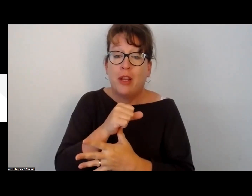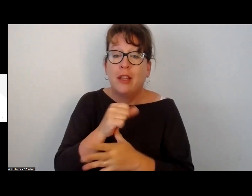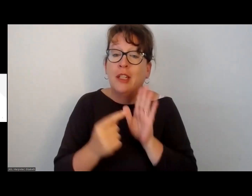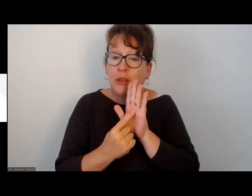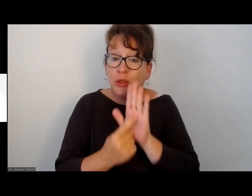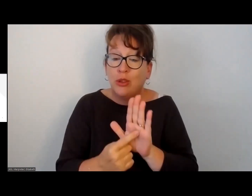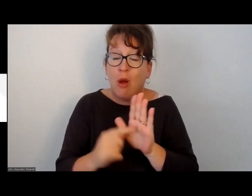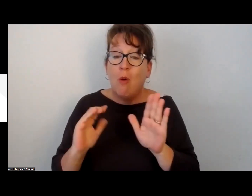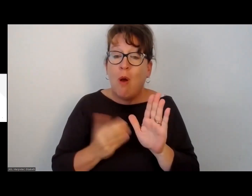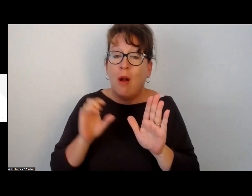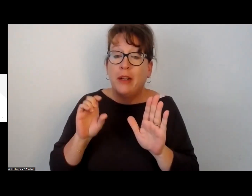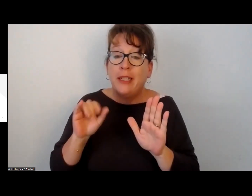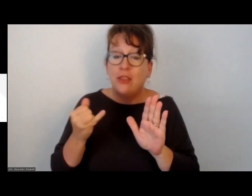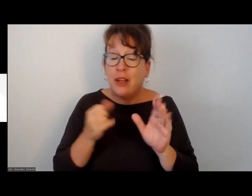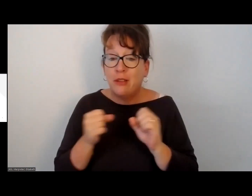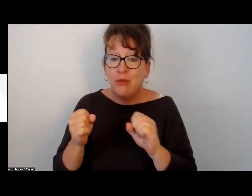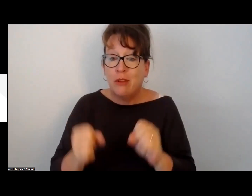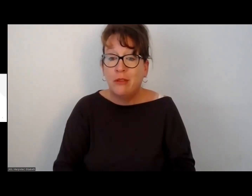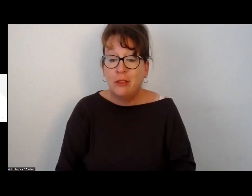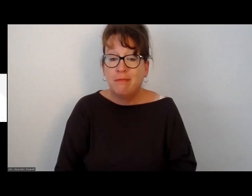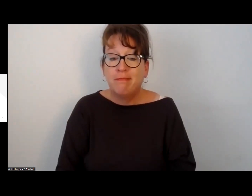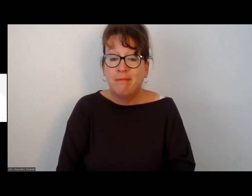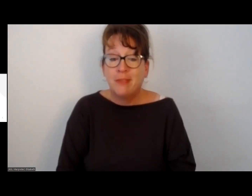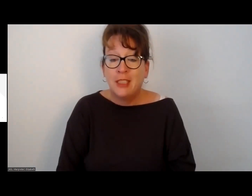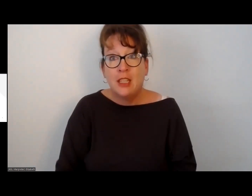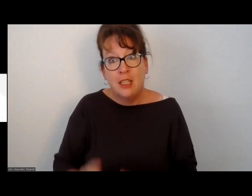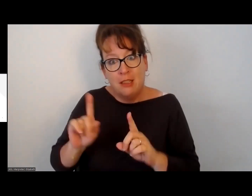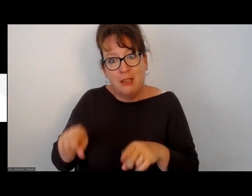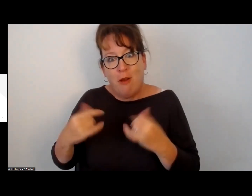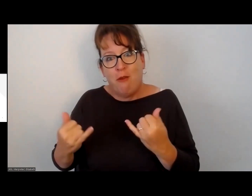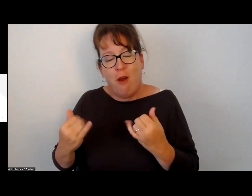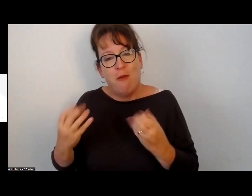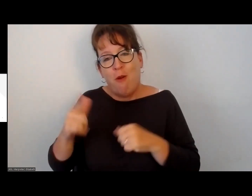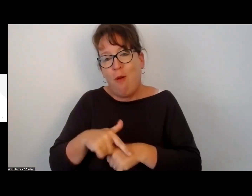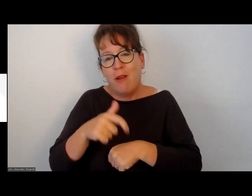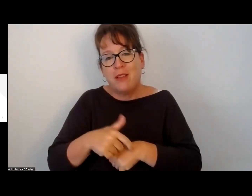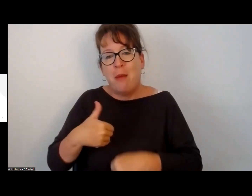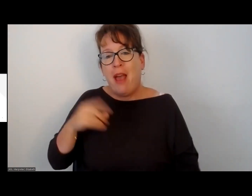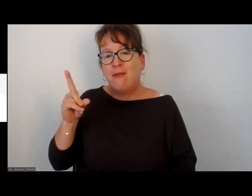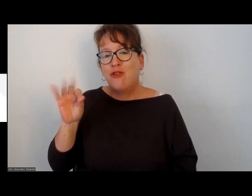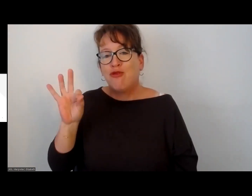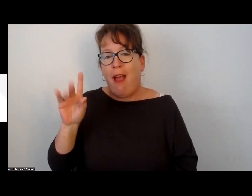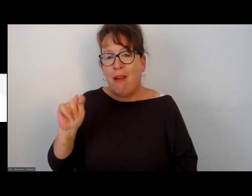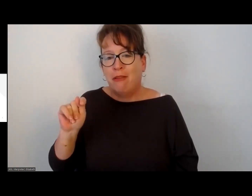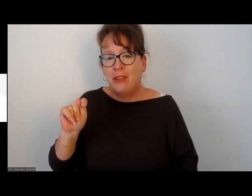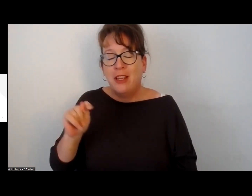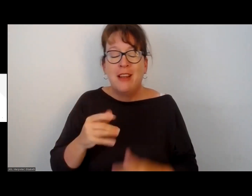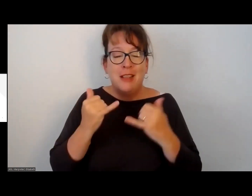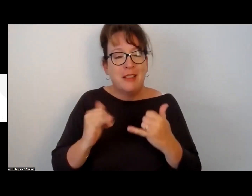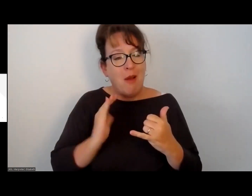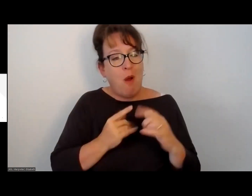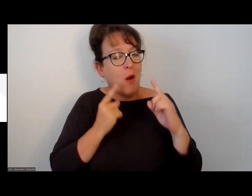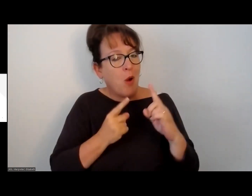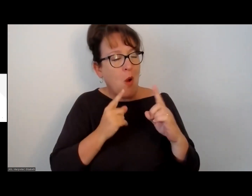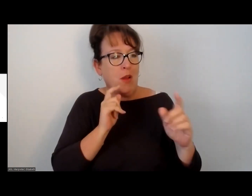out there and public. It's been in draft form for a long time, and so we just want to finalize it, and then it will